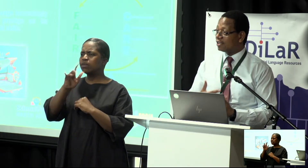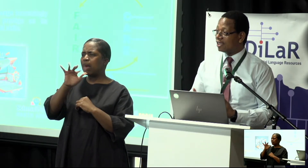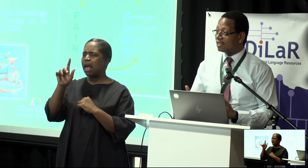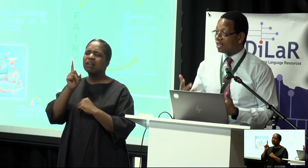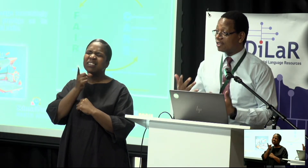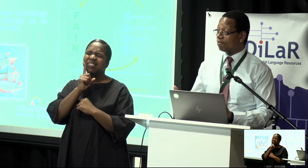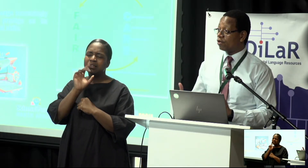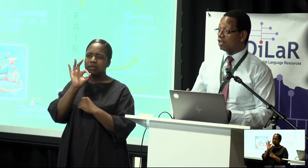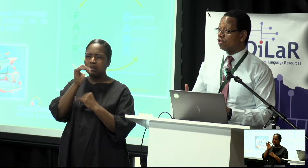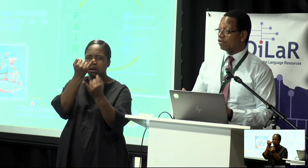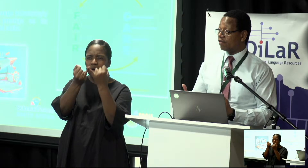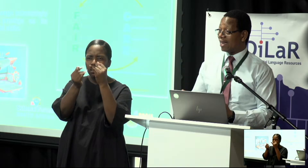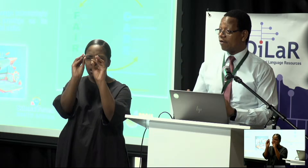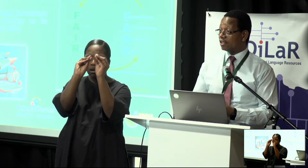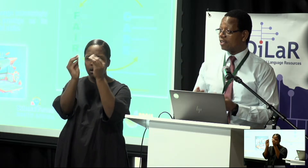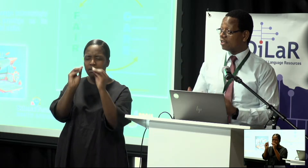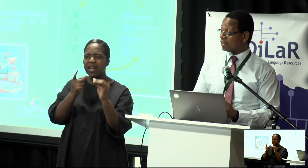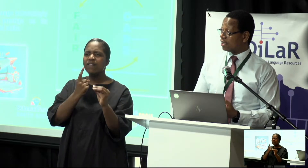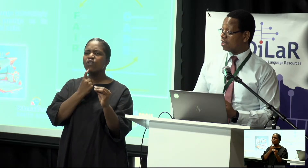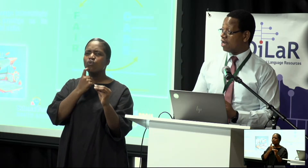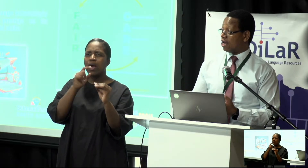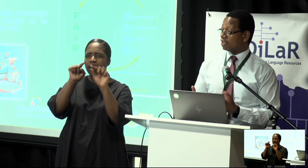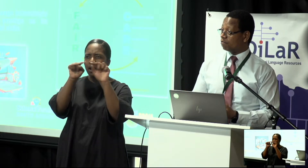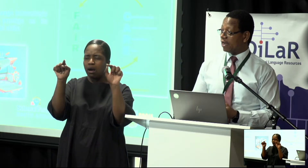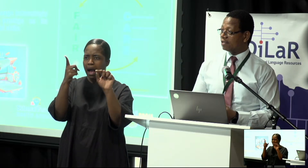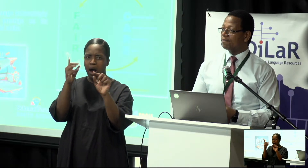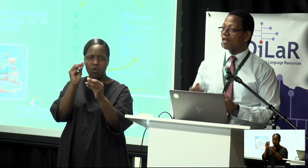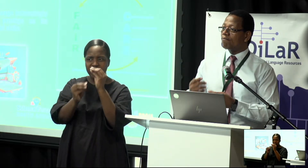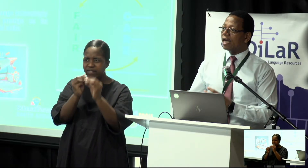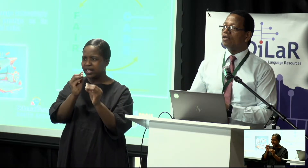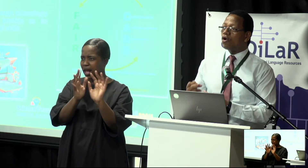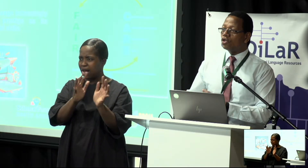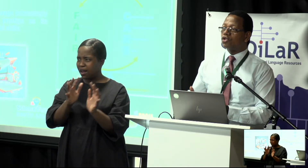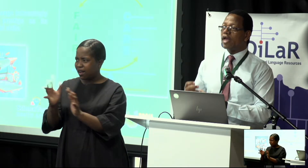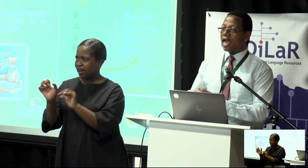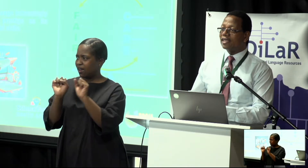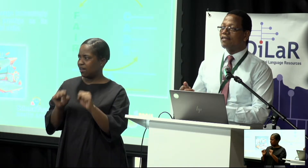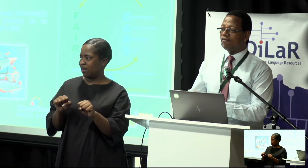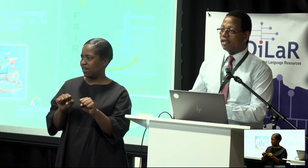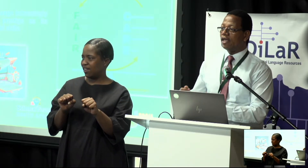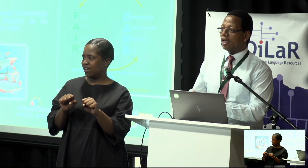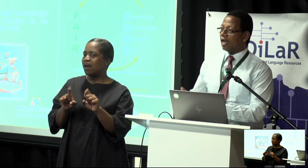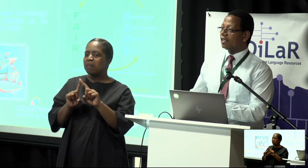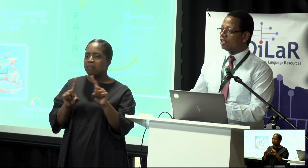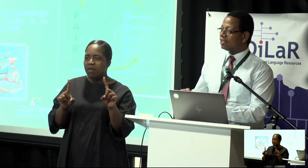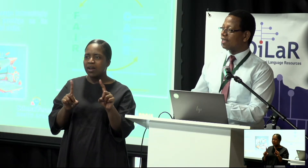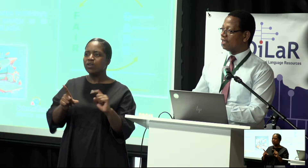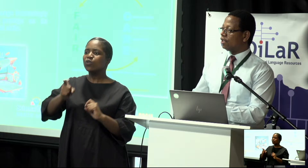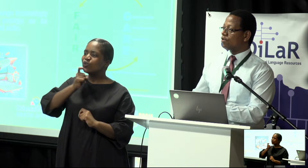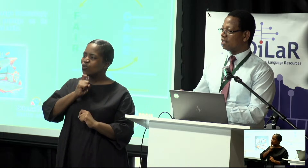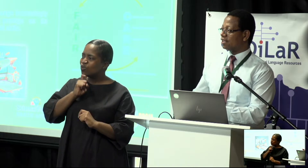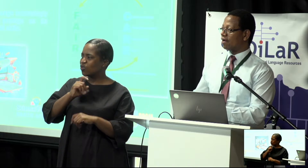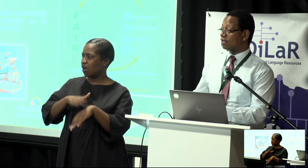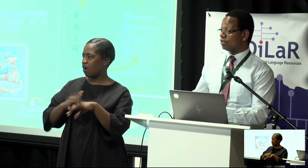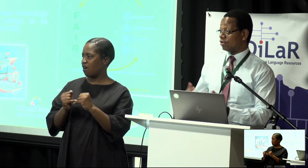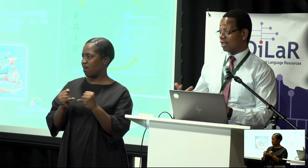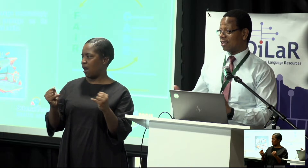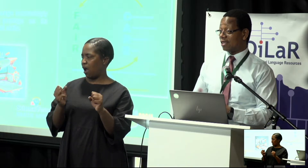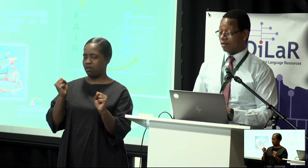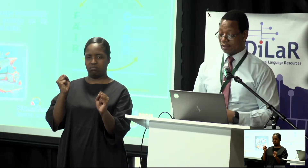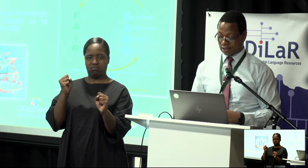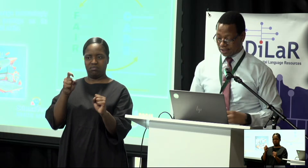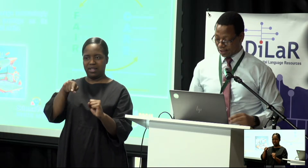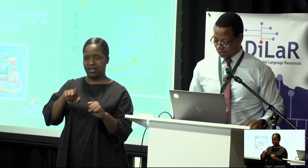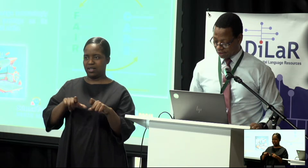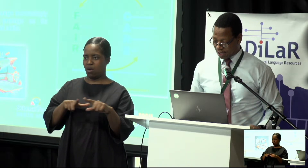checkers, etc., that support the use of a language in a digital space, but also actively digitally use these languages so